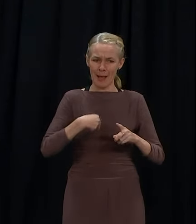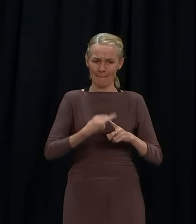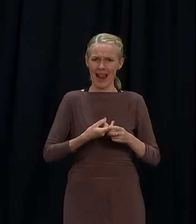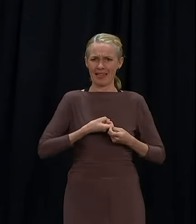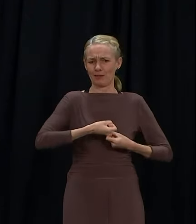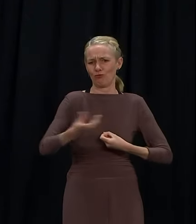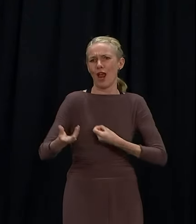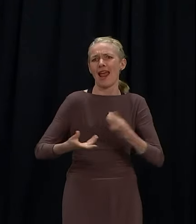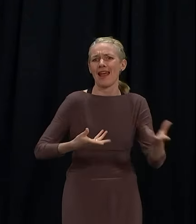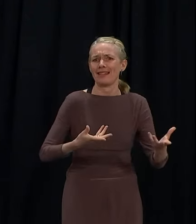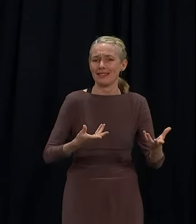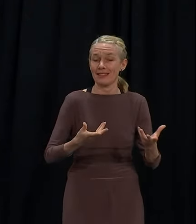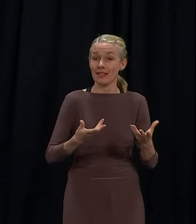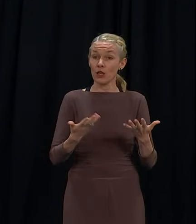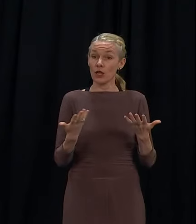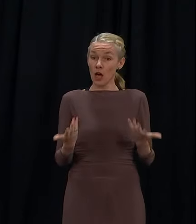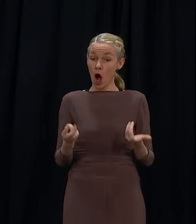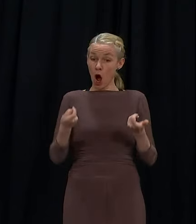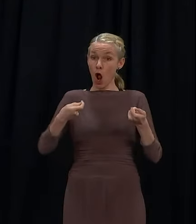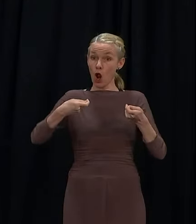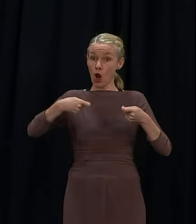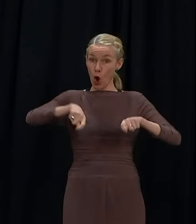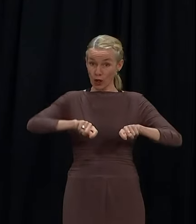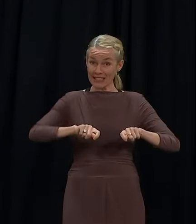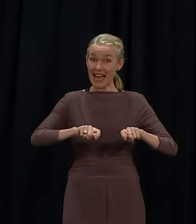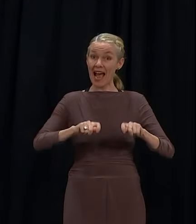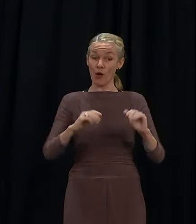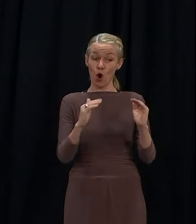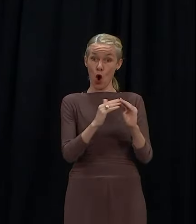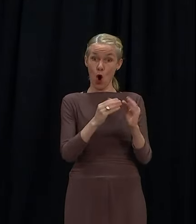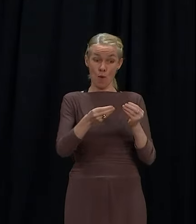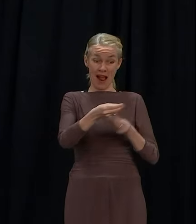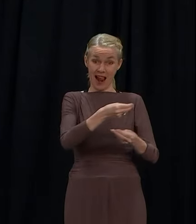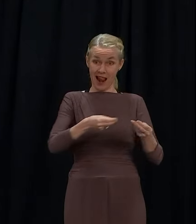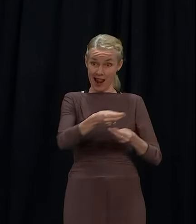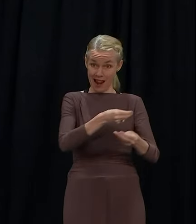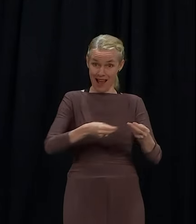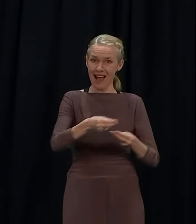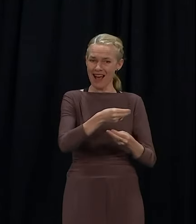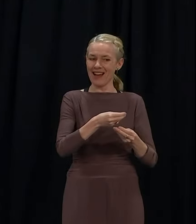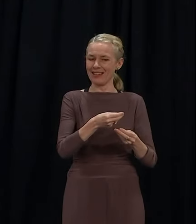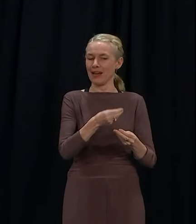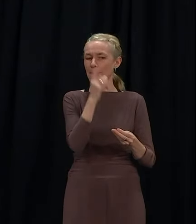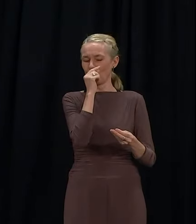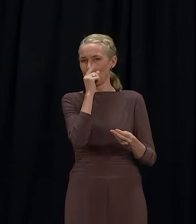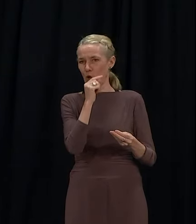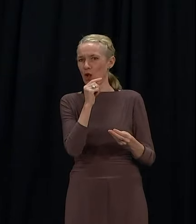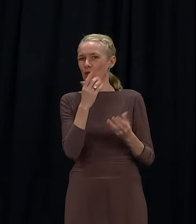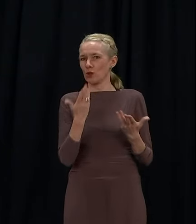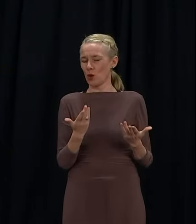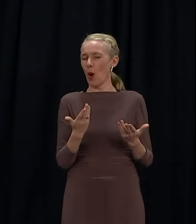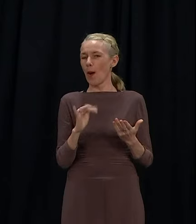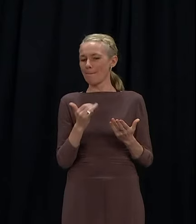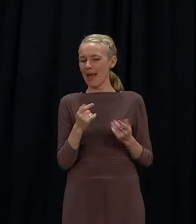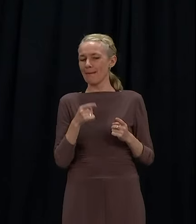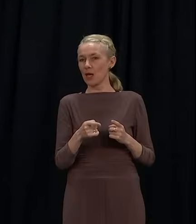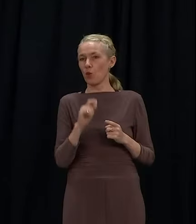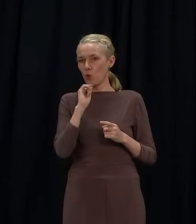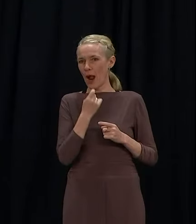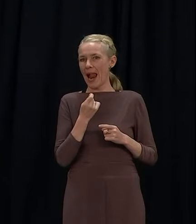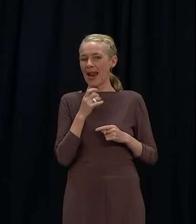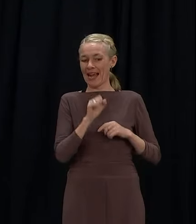outside of households, but we can expect the lag time in our numbers to potentially be longer and bigger. As I